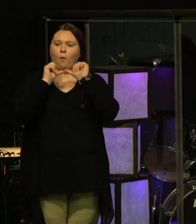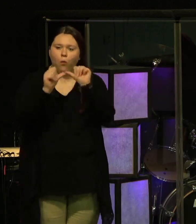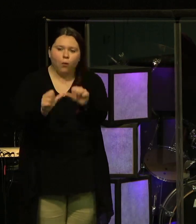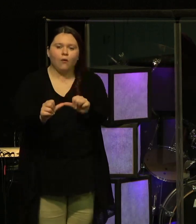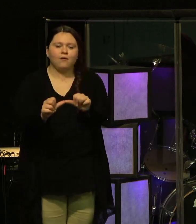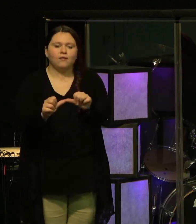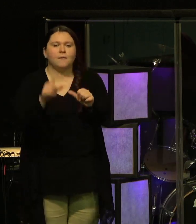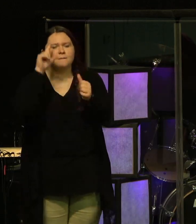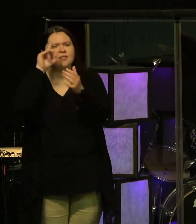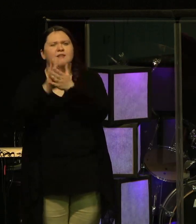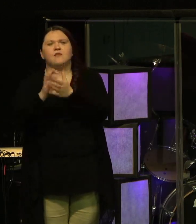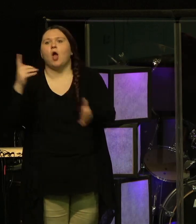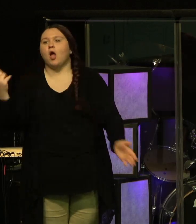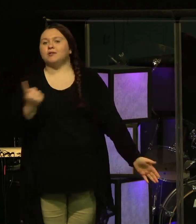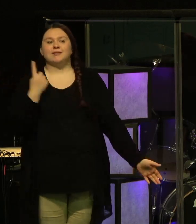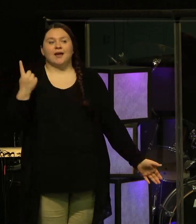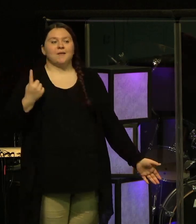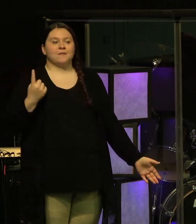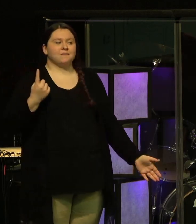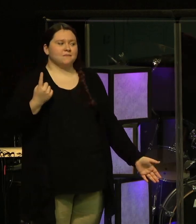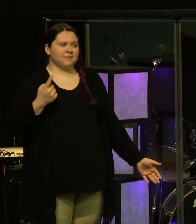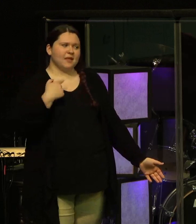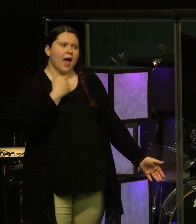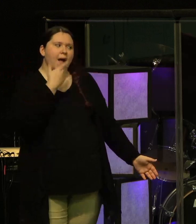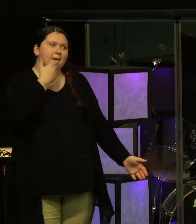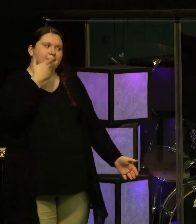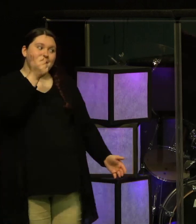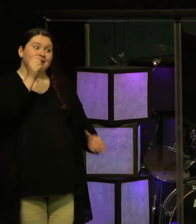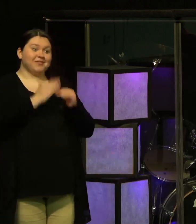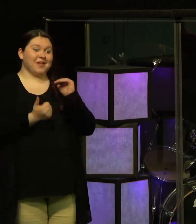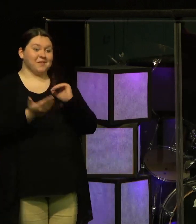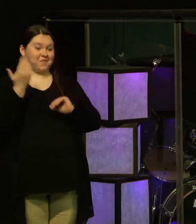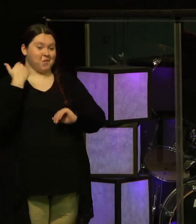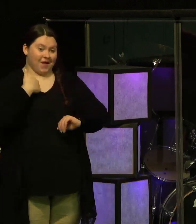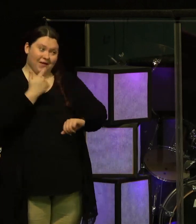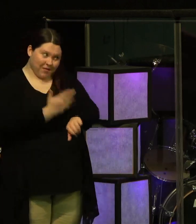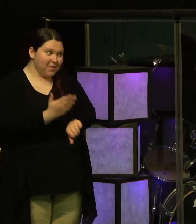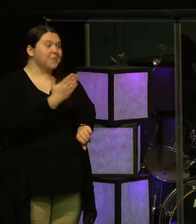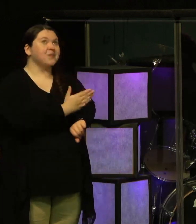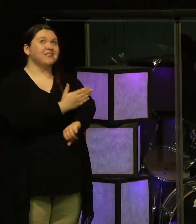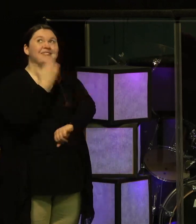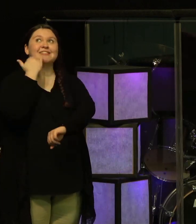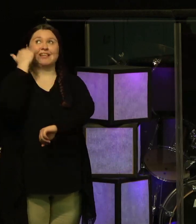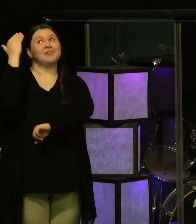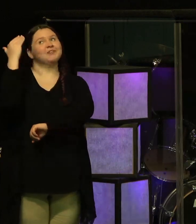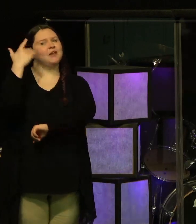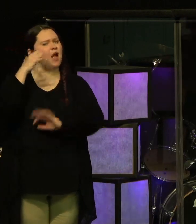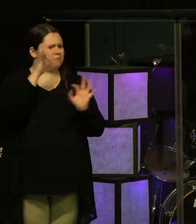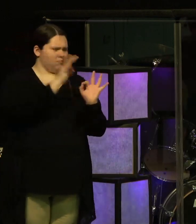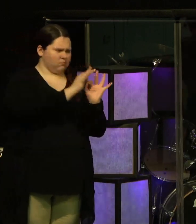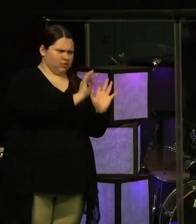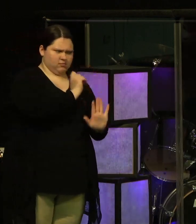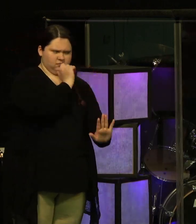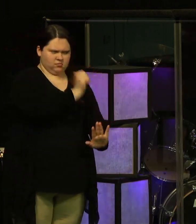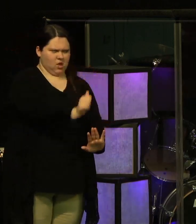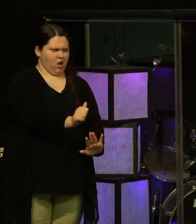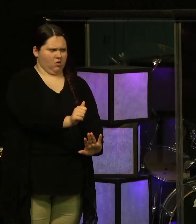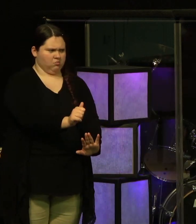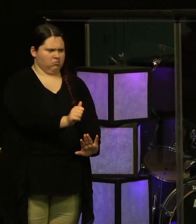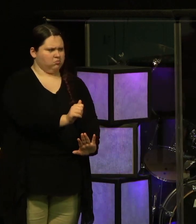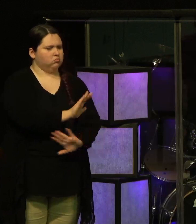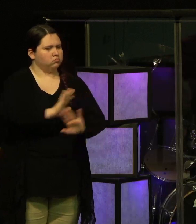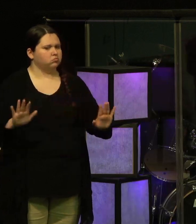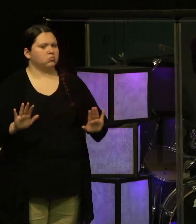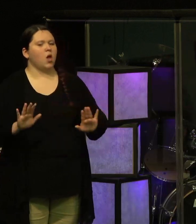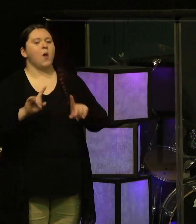Believing all the time. And I'm better at it than I used to be. Thank you, Lord. I'm not perfect. I'm not there where I want to be, but I'm